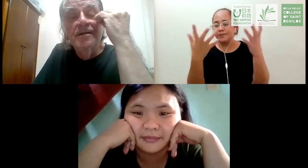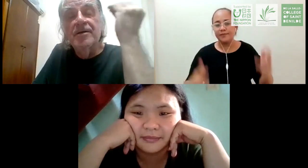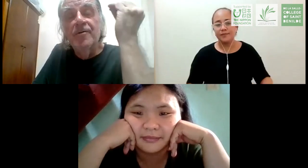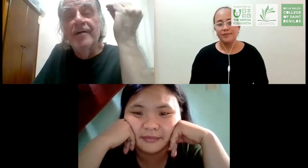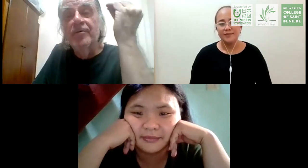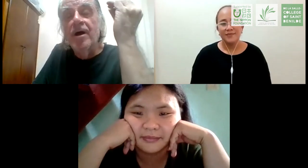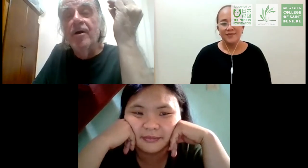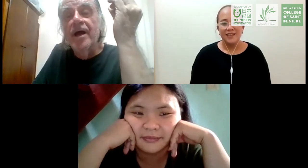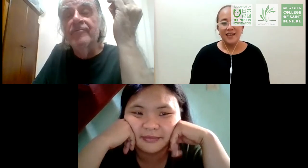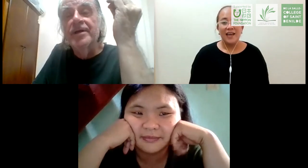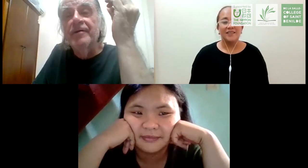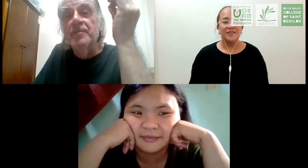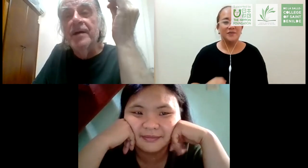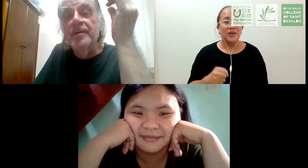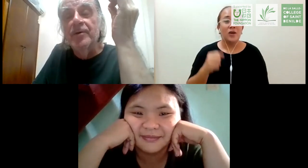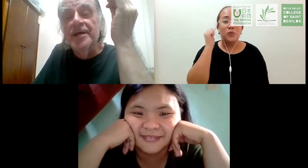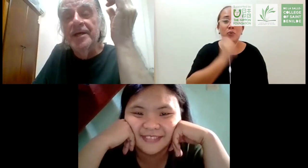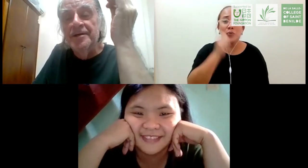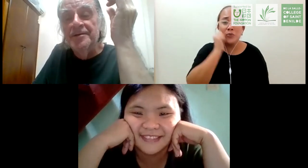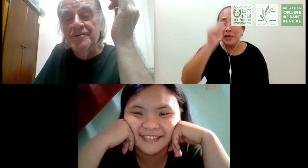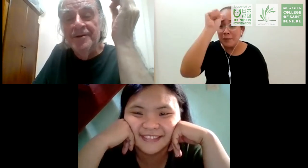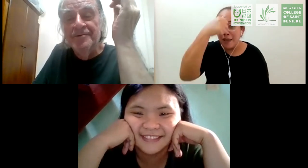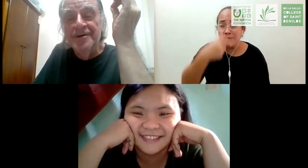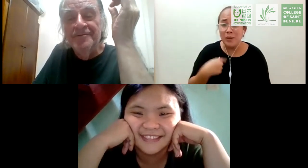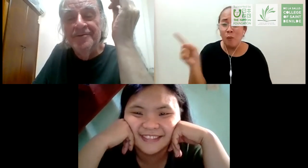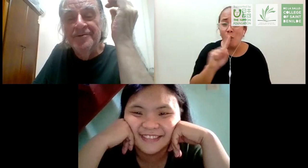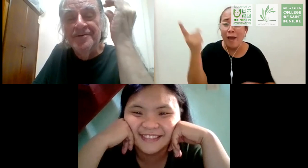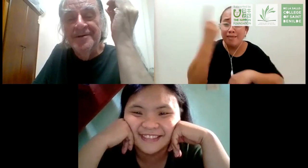So every day, remind me what day it is so I don't get confused.